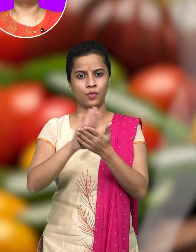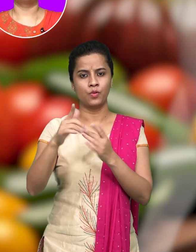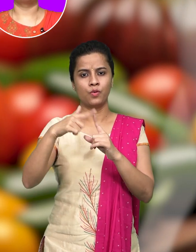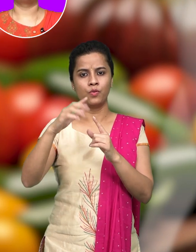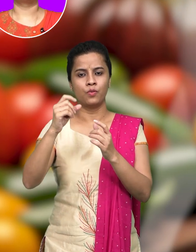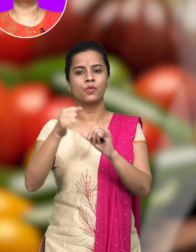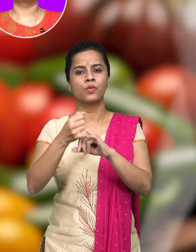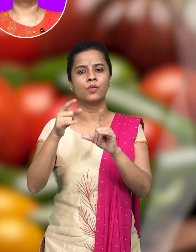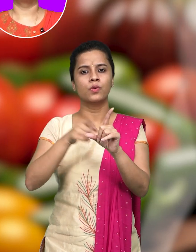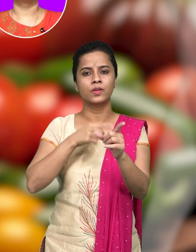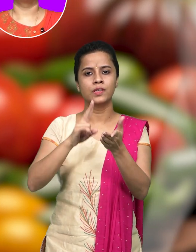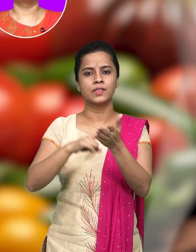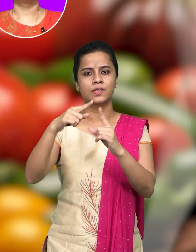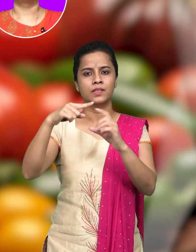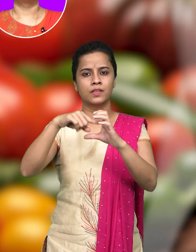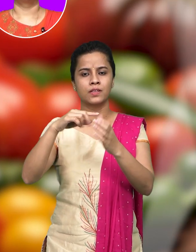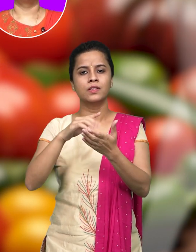photosynthesis.